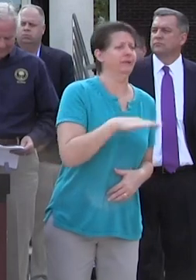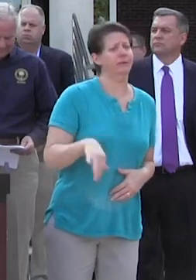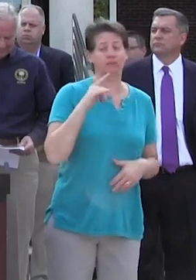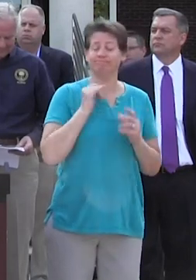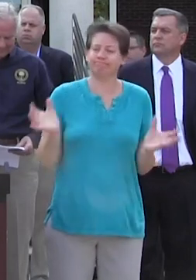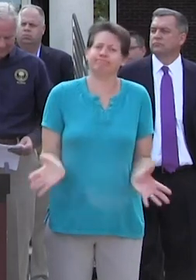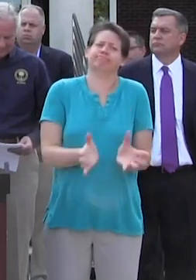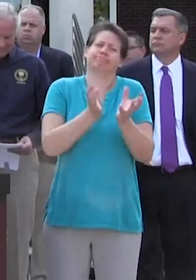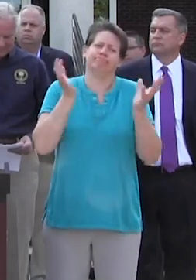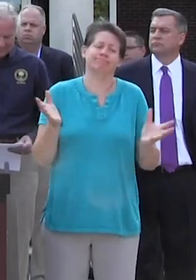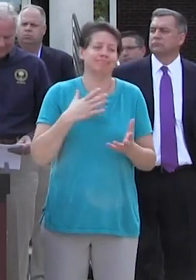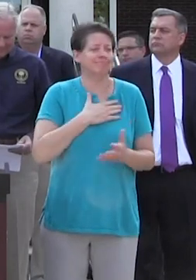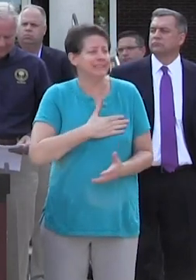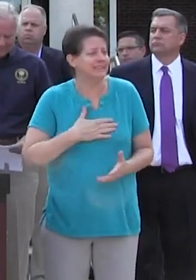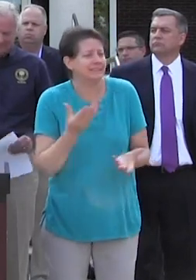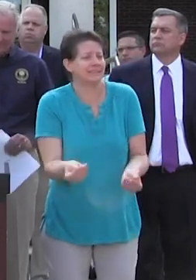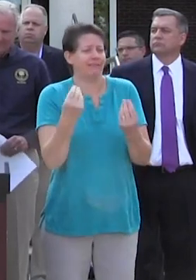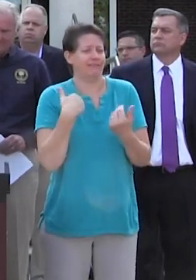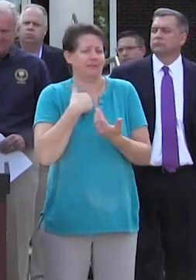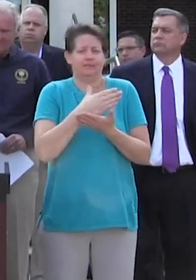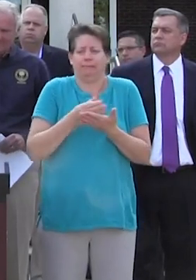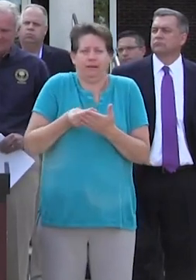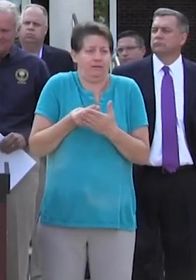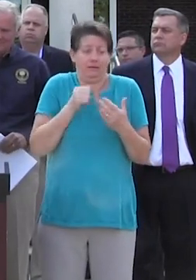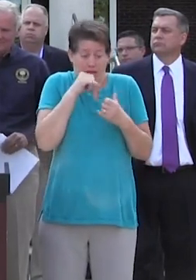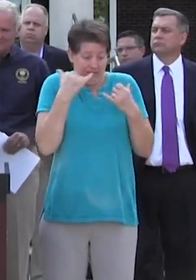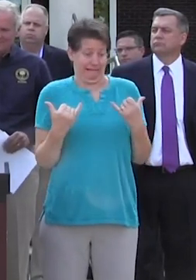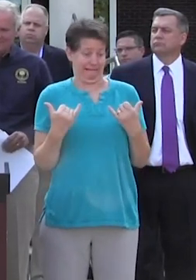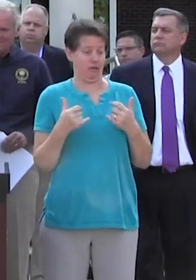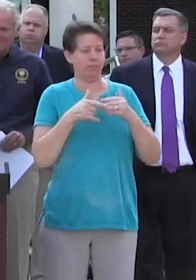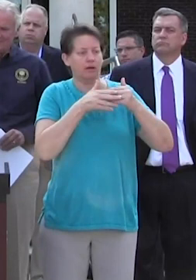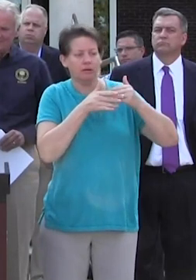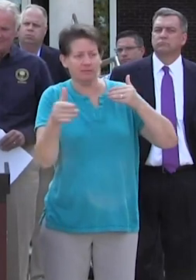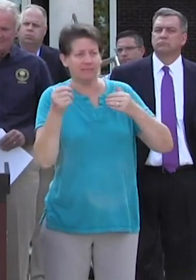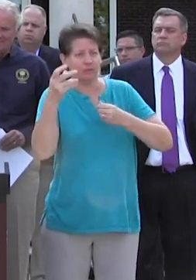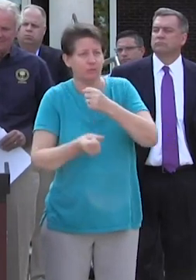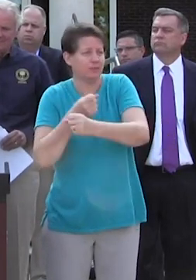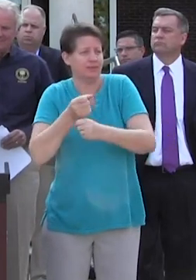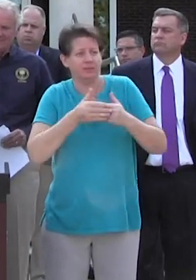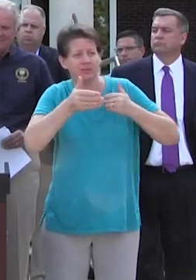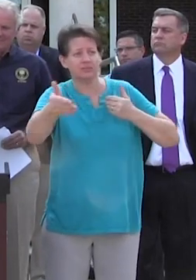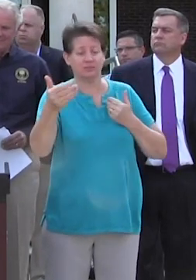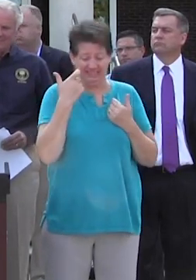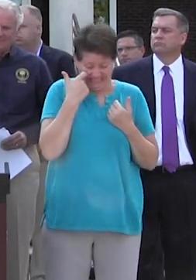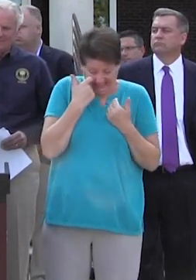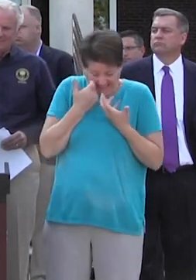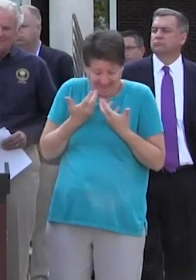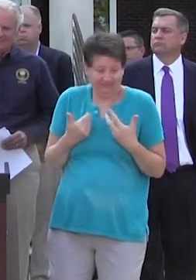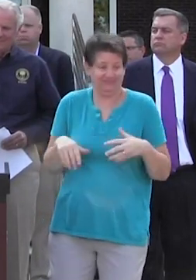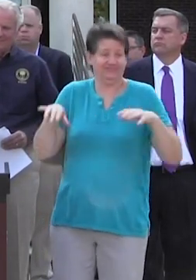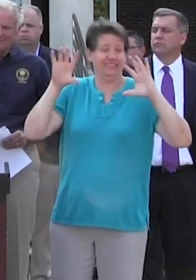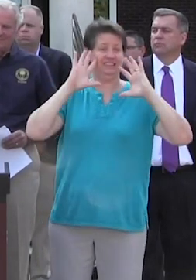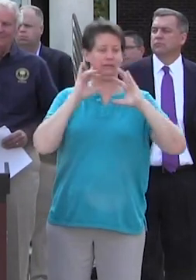everyone to consider giving a gift, not just now, but through the next few years. We just finished putting the